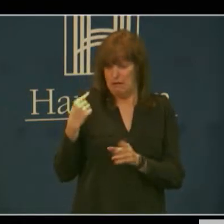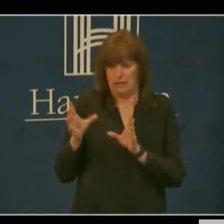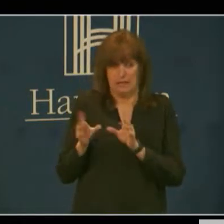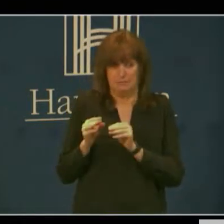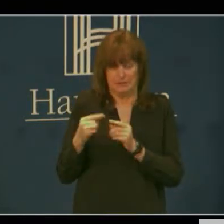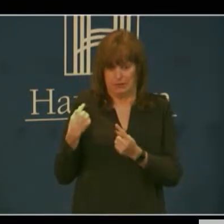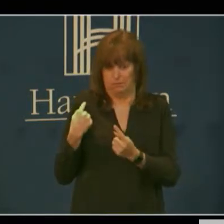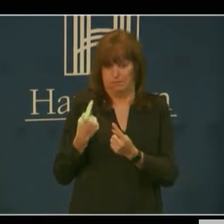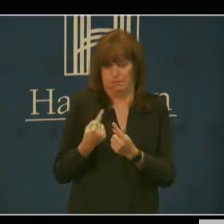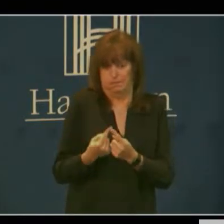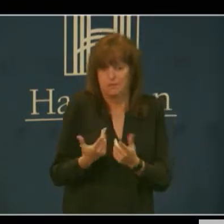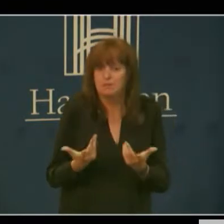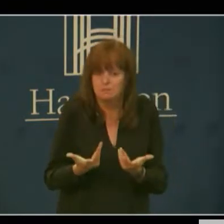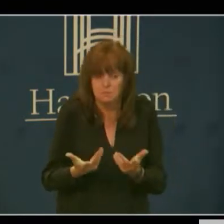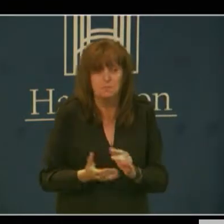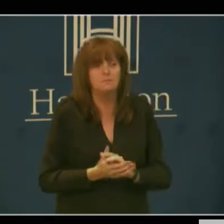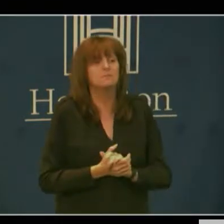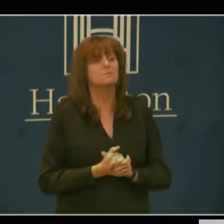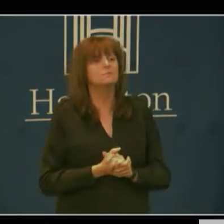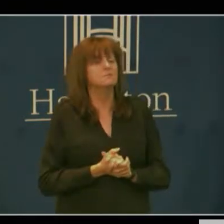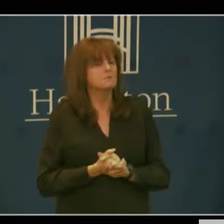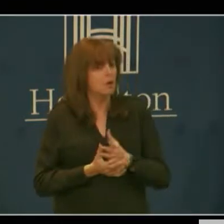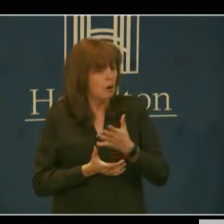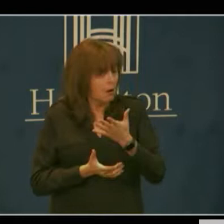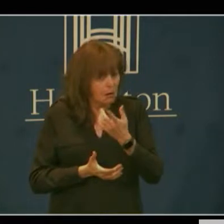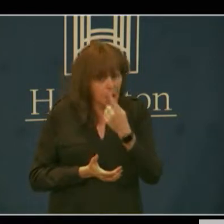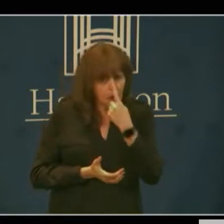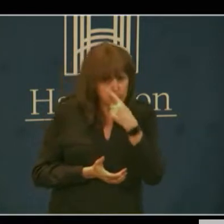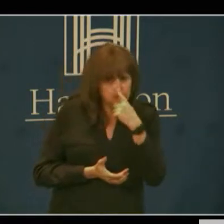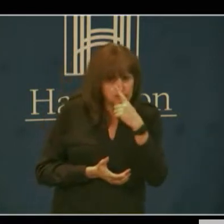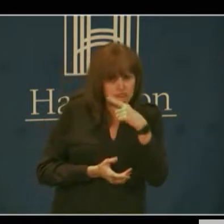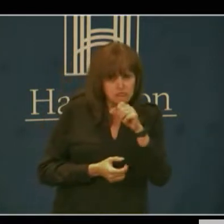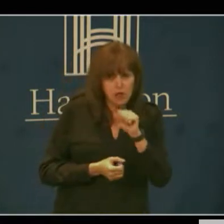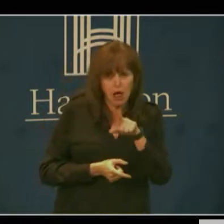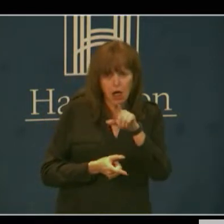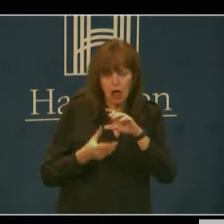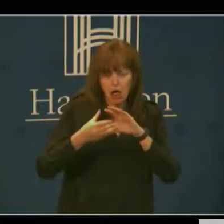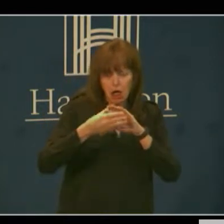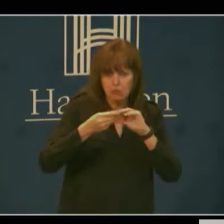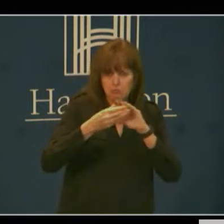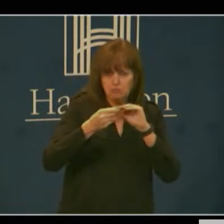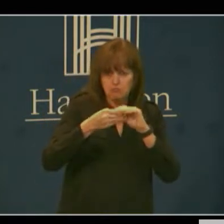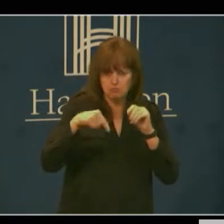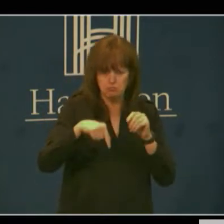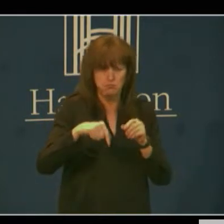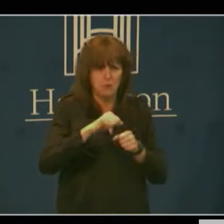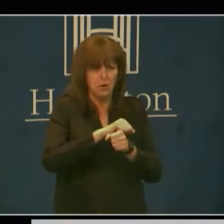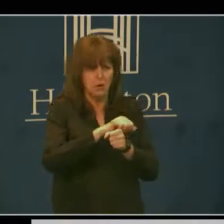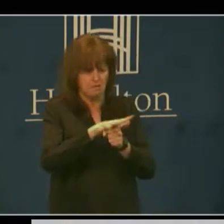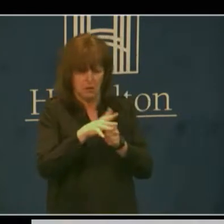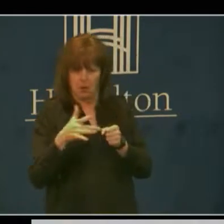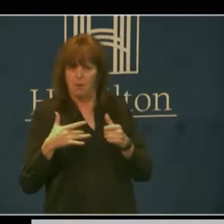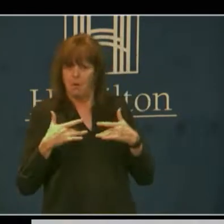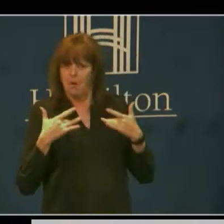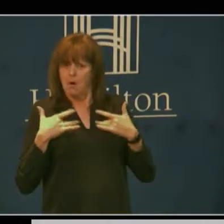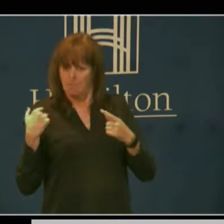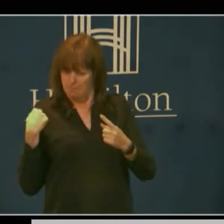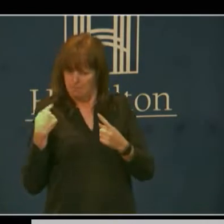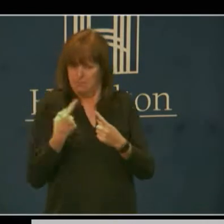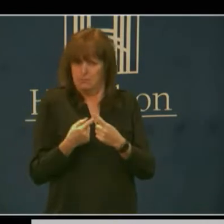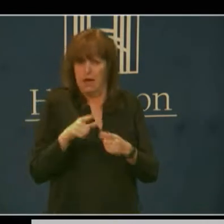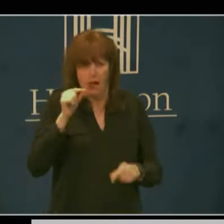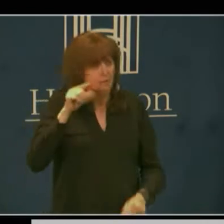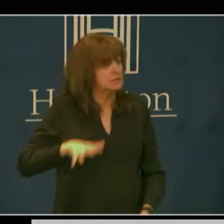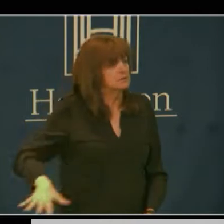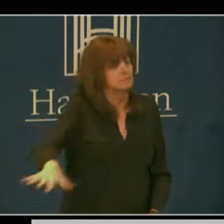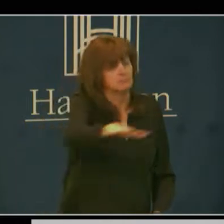off by giving us a brief update about the COVID-19 situation here in Hamilton from your perspective? Well,